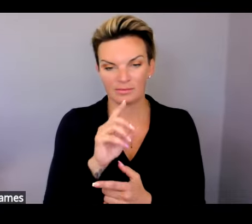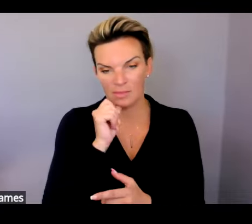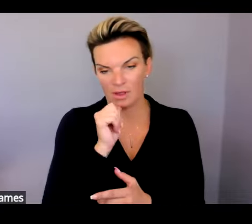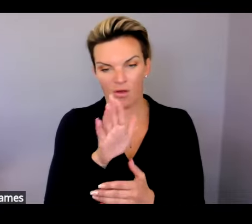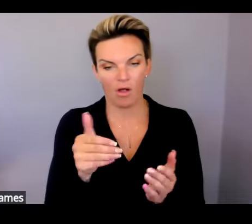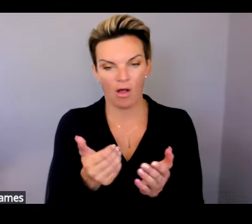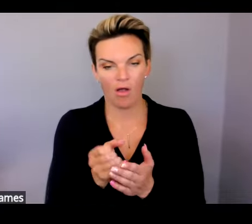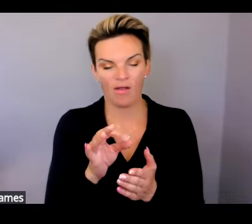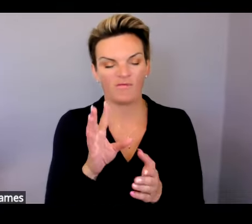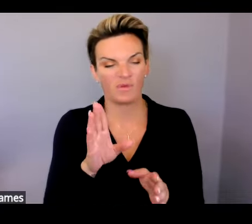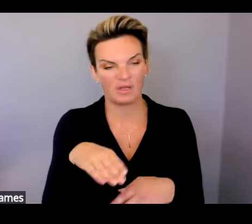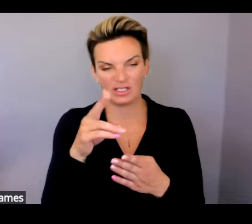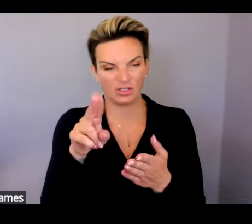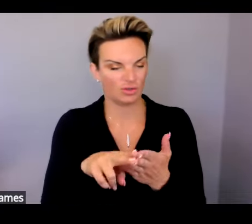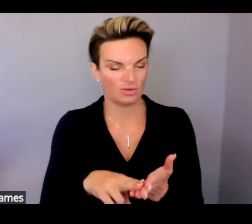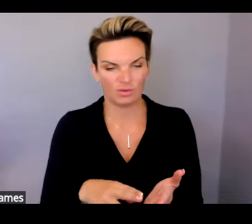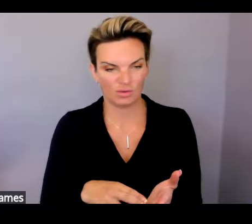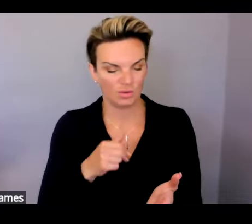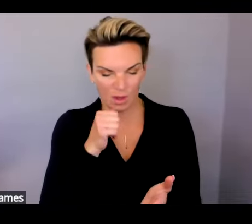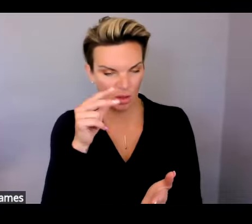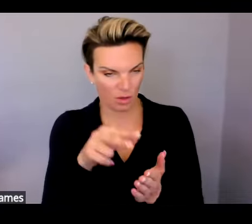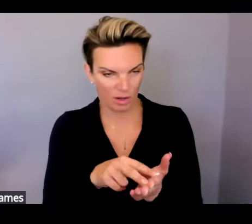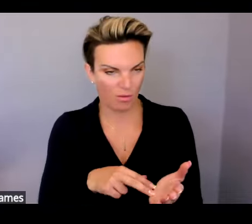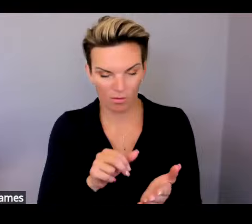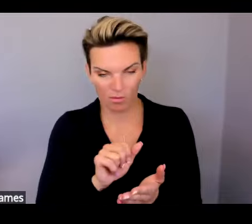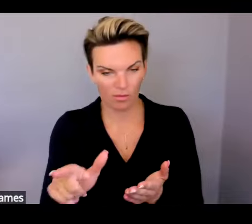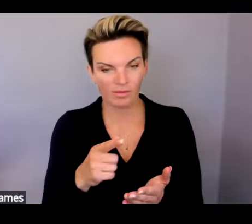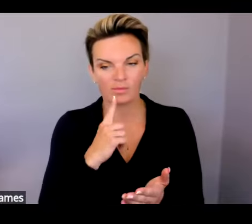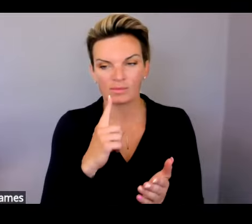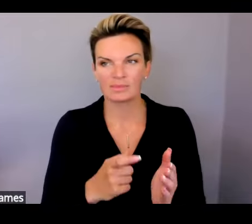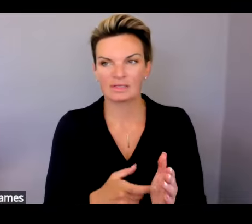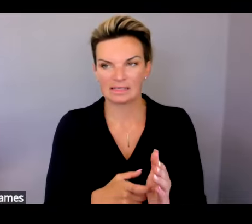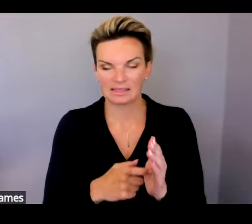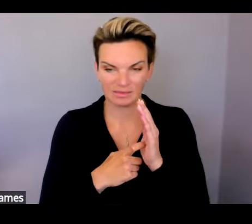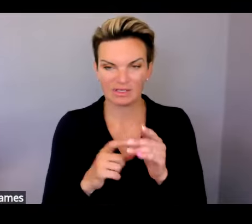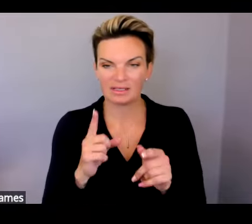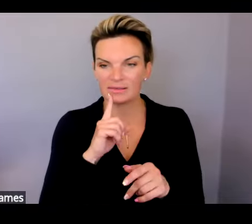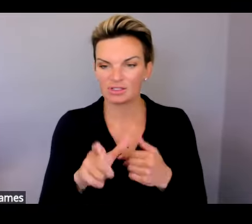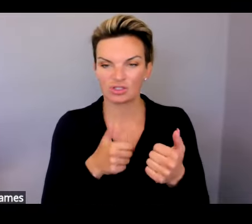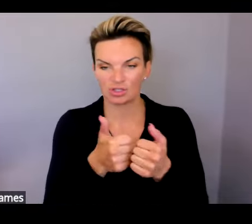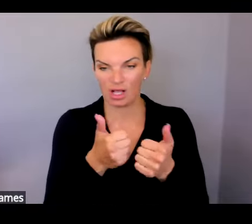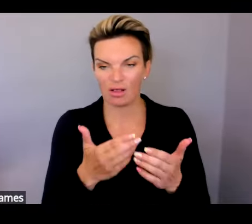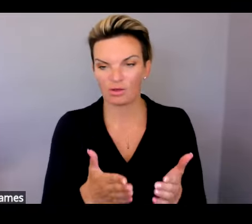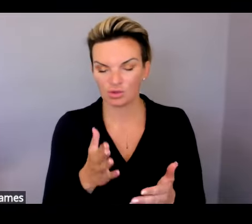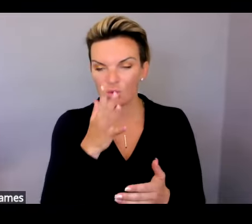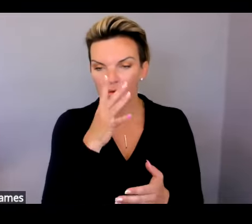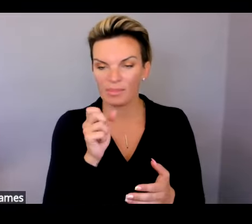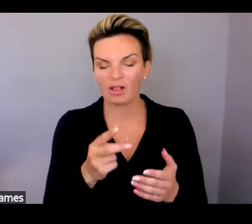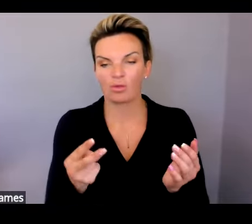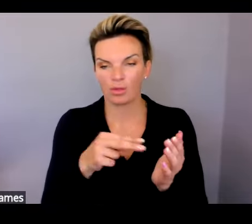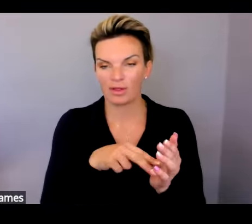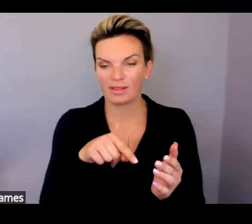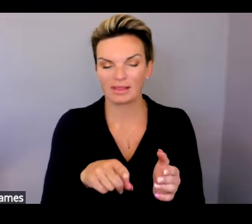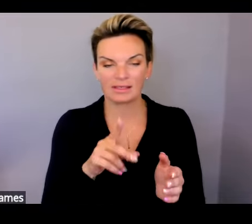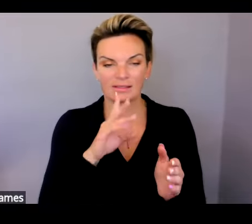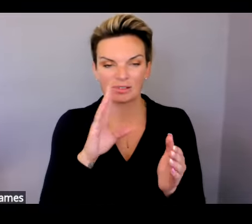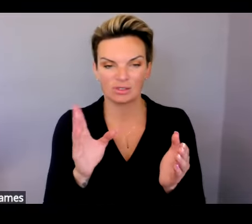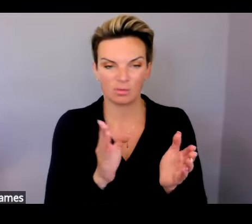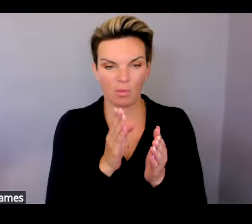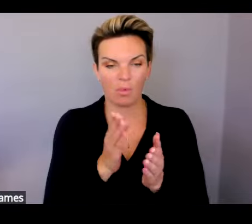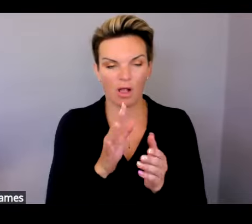but and there does need to be, a challenger is going to be looking at this smaller